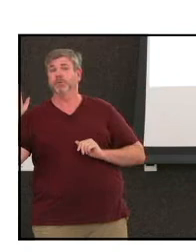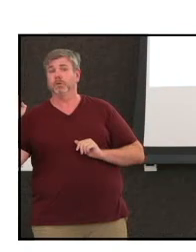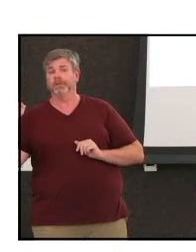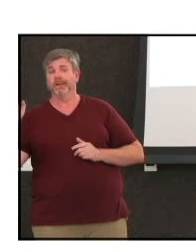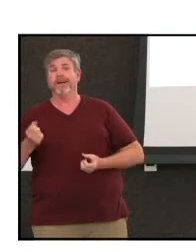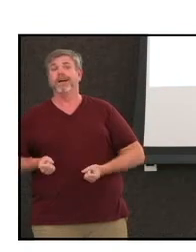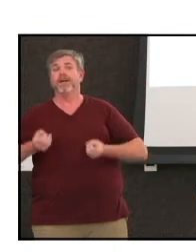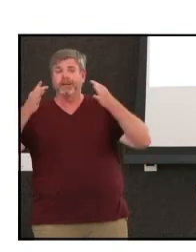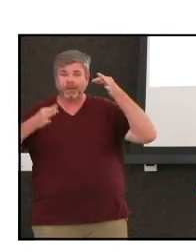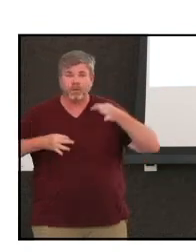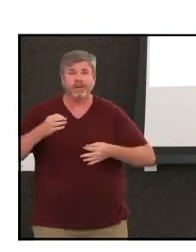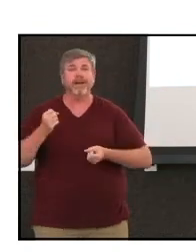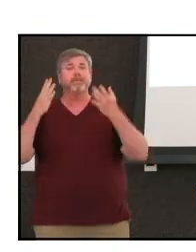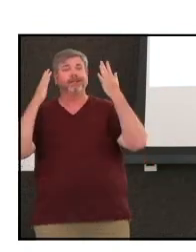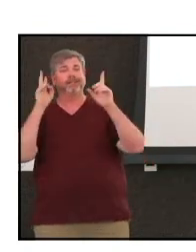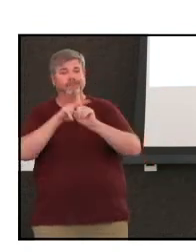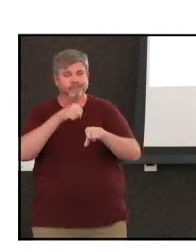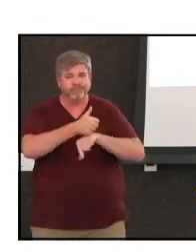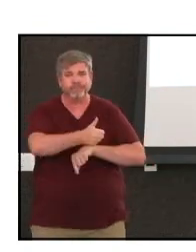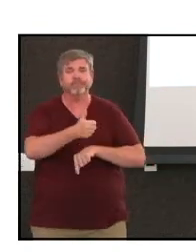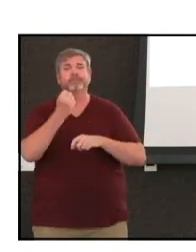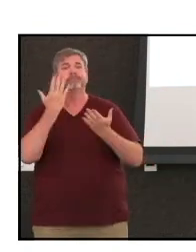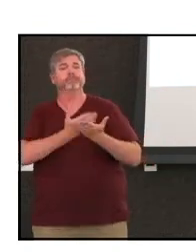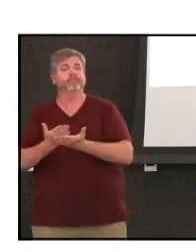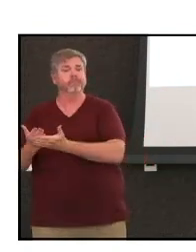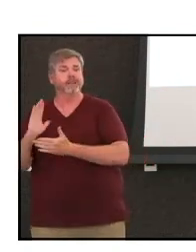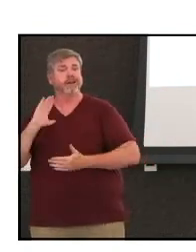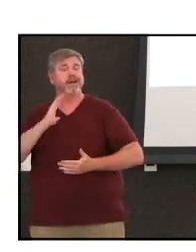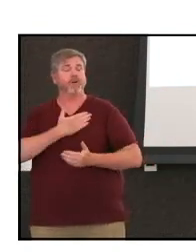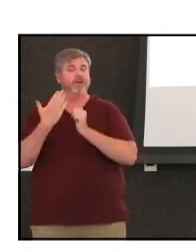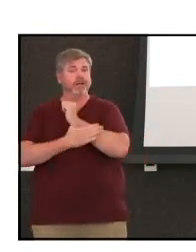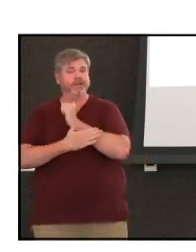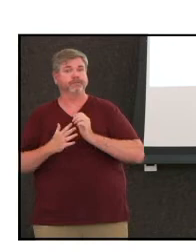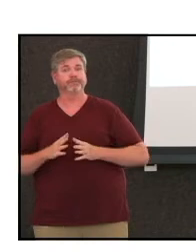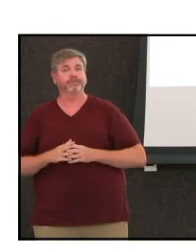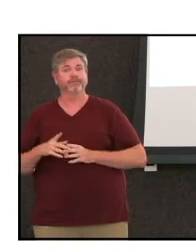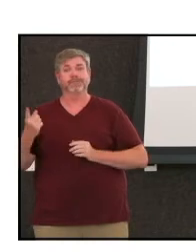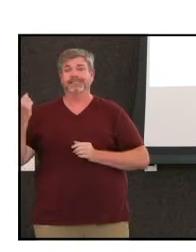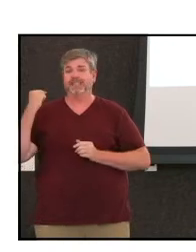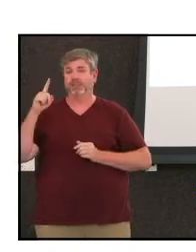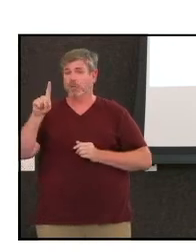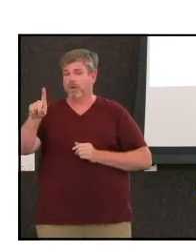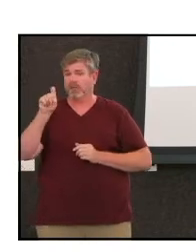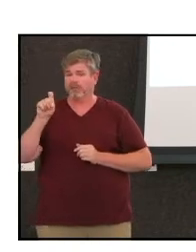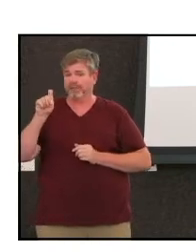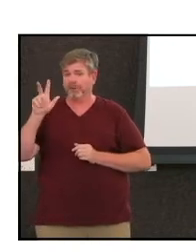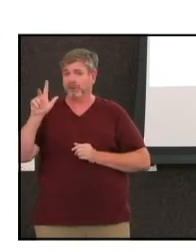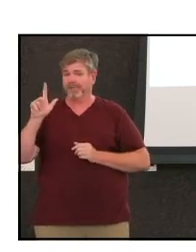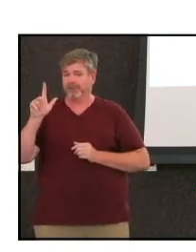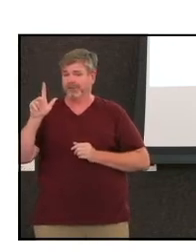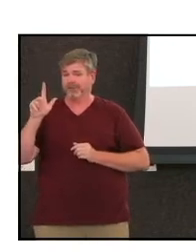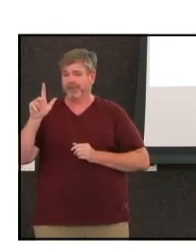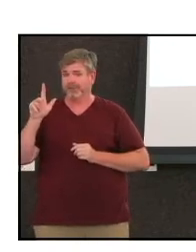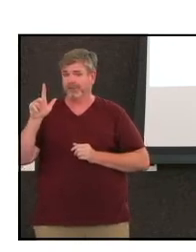to the prosecutions in our county. It's 123 last year, 72 of which were felonies. And the most